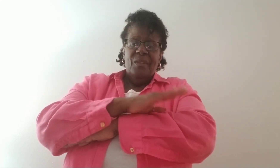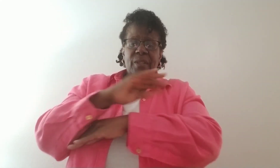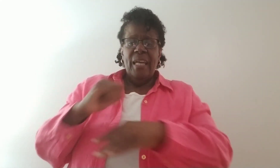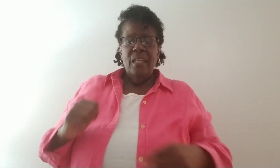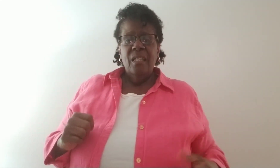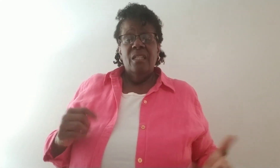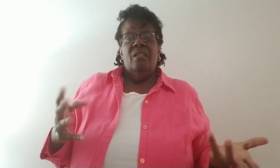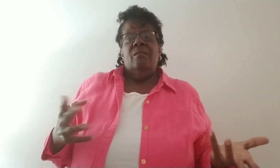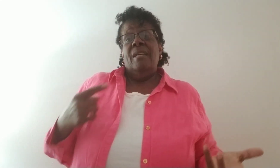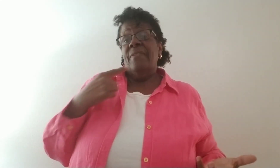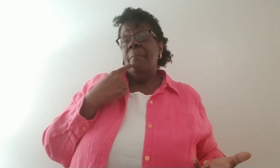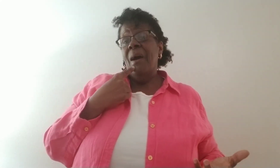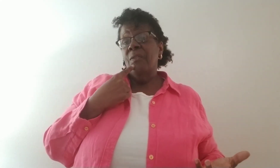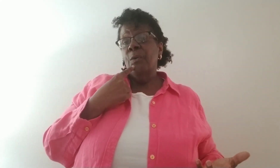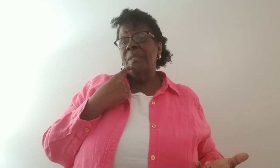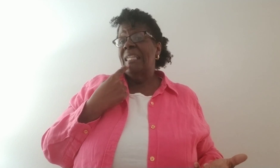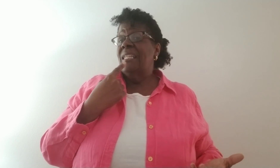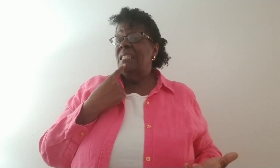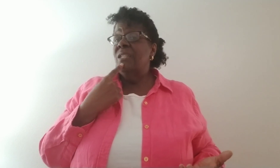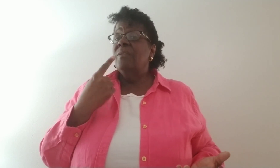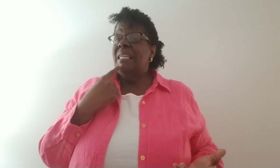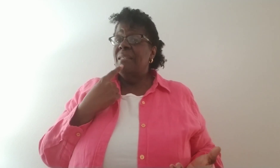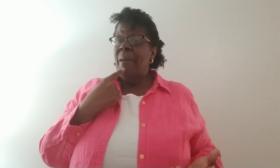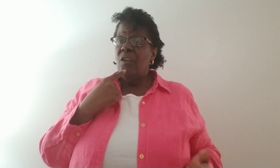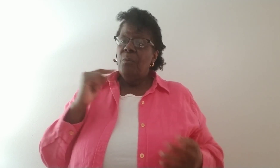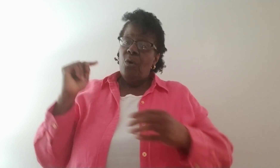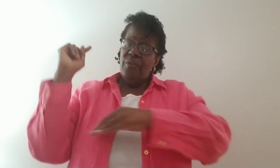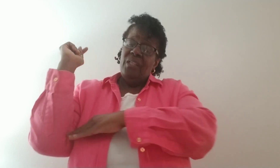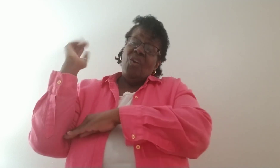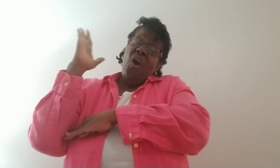okay, got that mouth open again, a tilt, that's the mouth morphing.